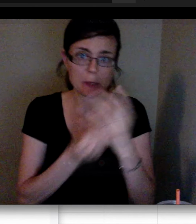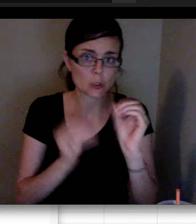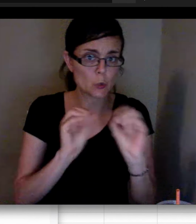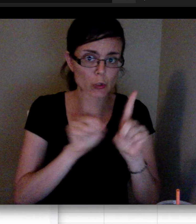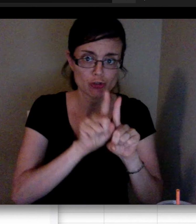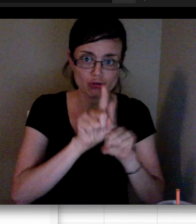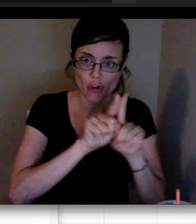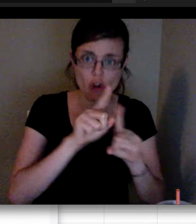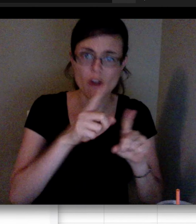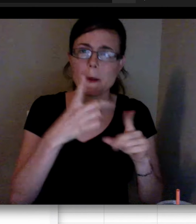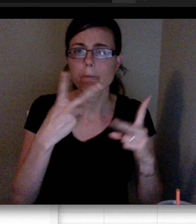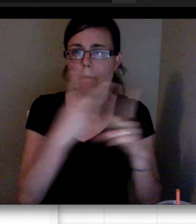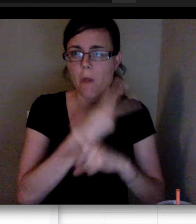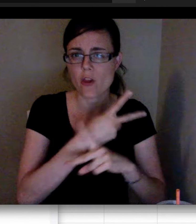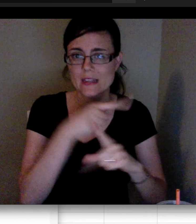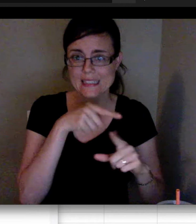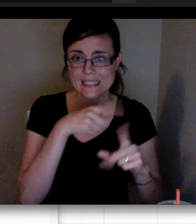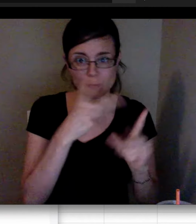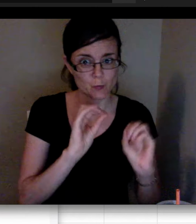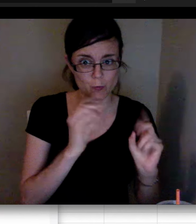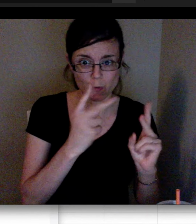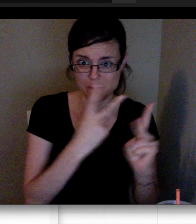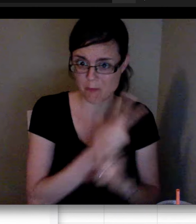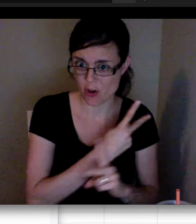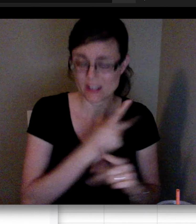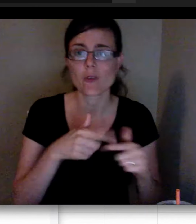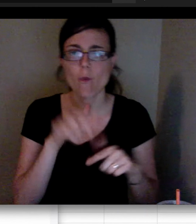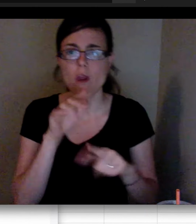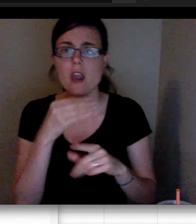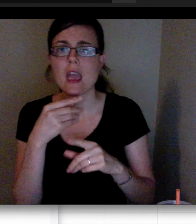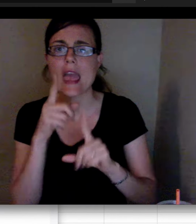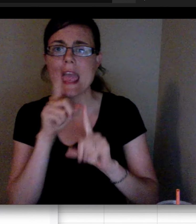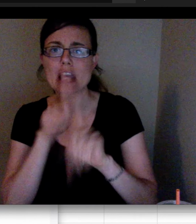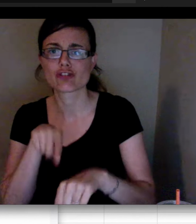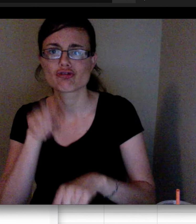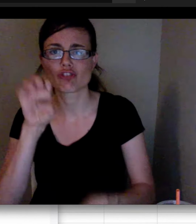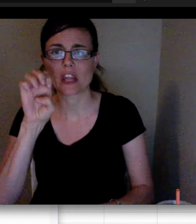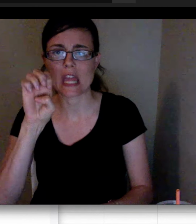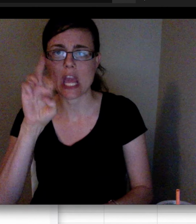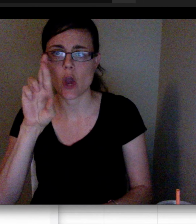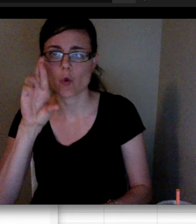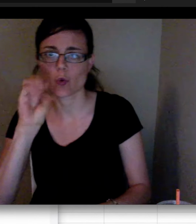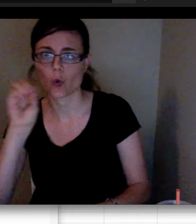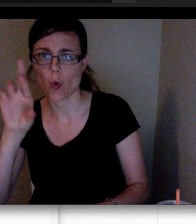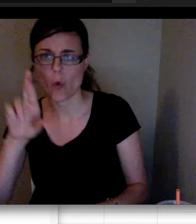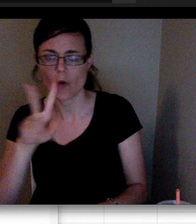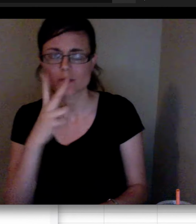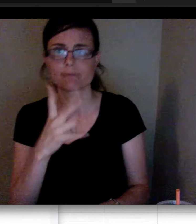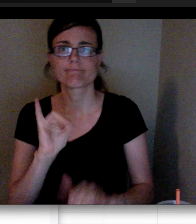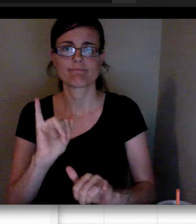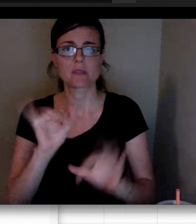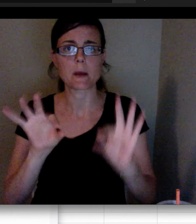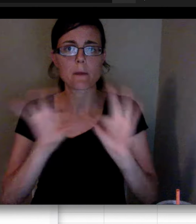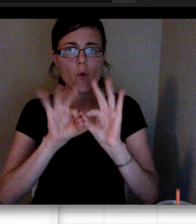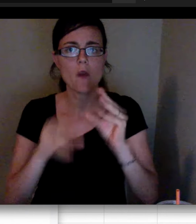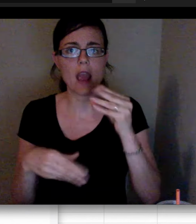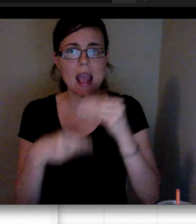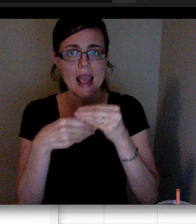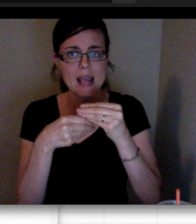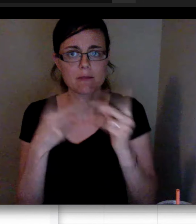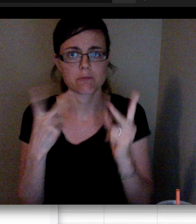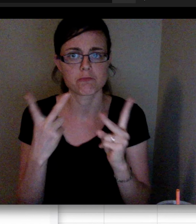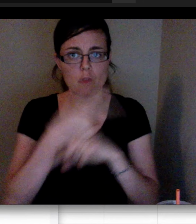I'll show you if it's missing what will happen, but it's the multiplication symbol. If you don't use the